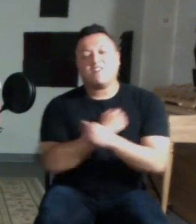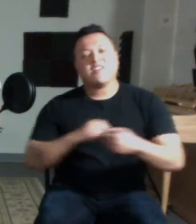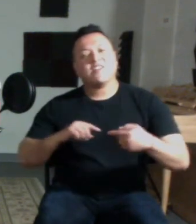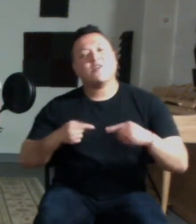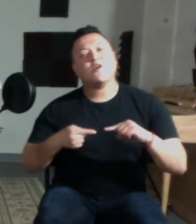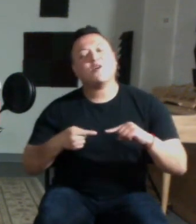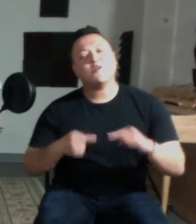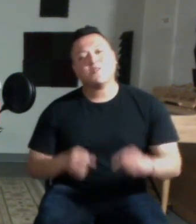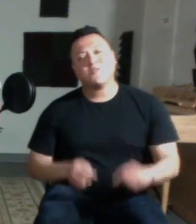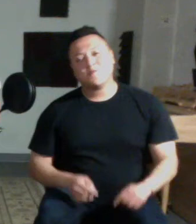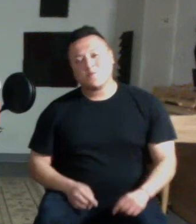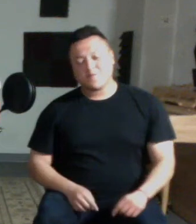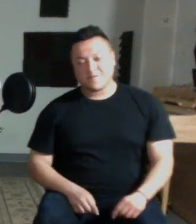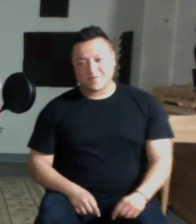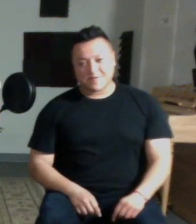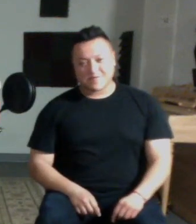Loving can hurt.